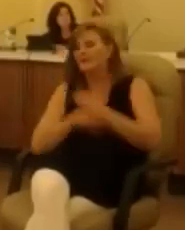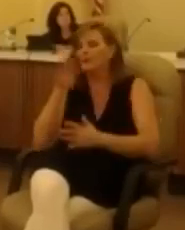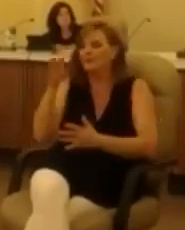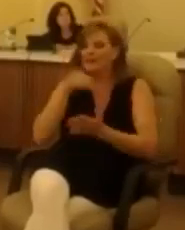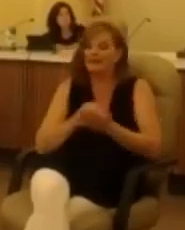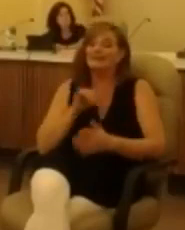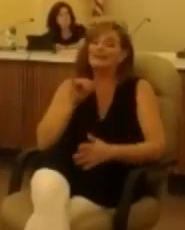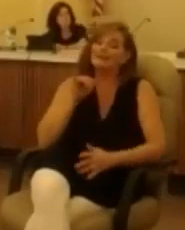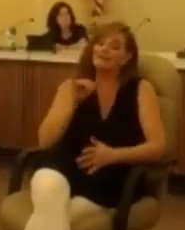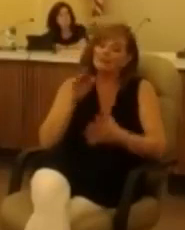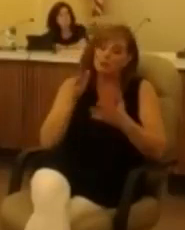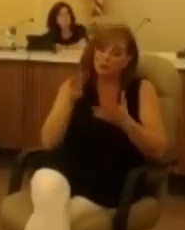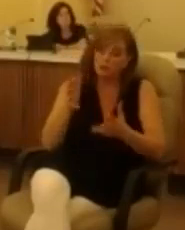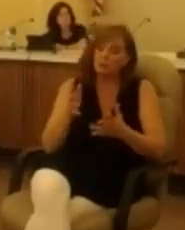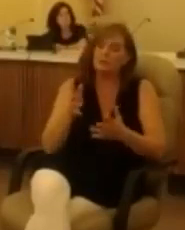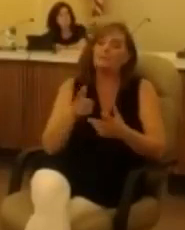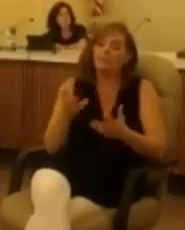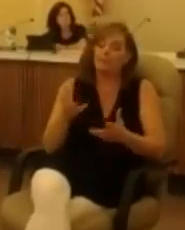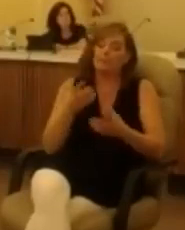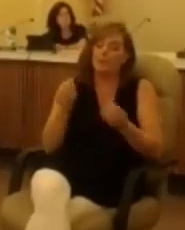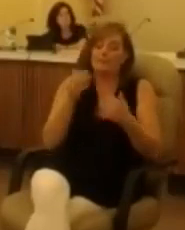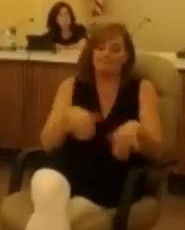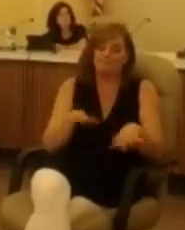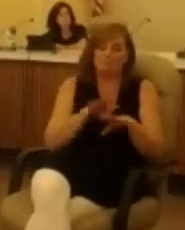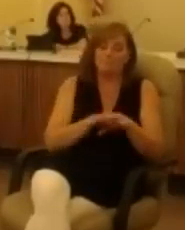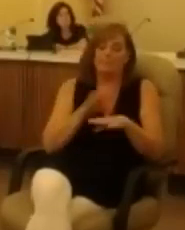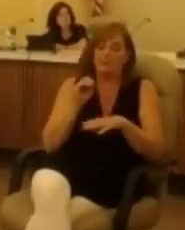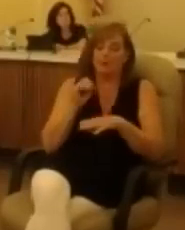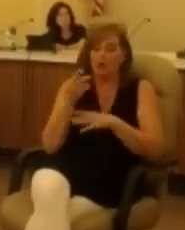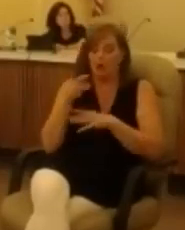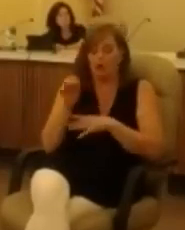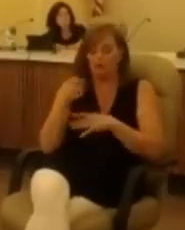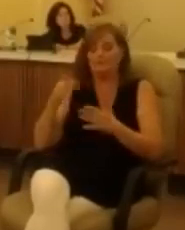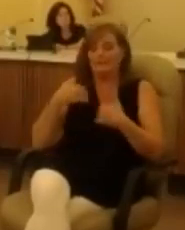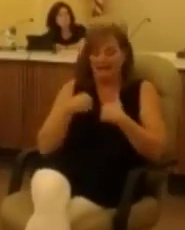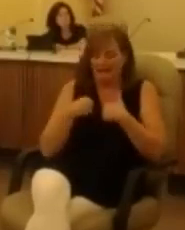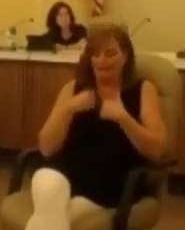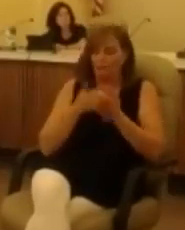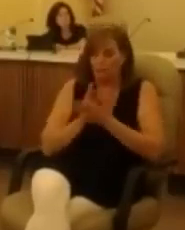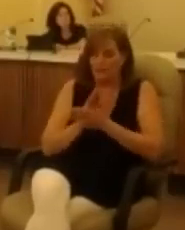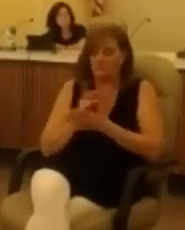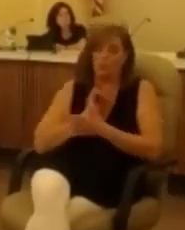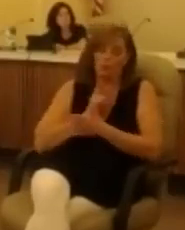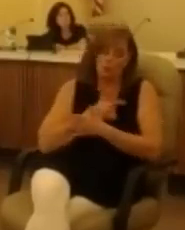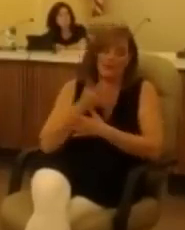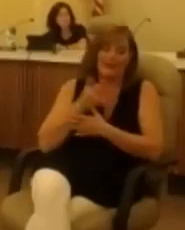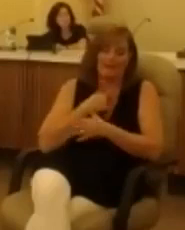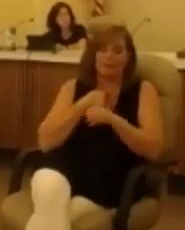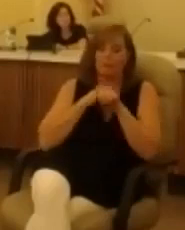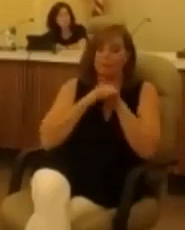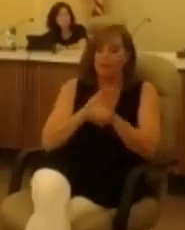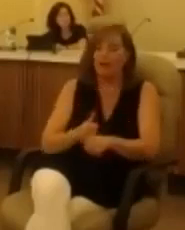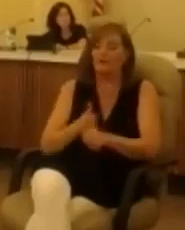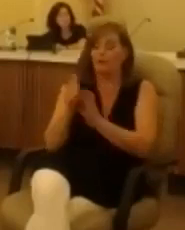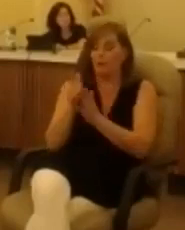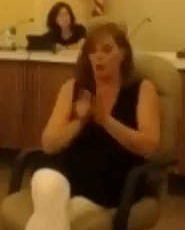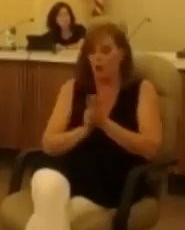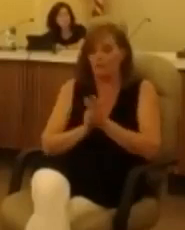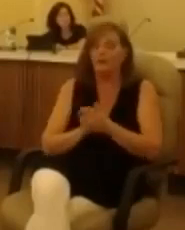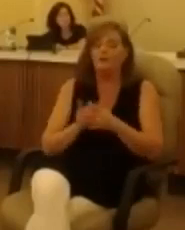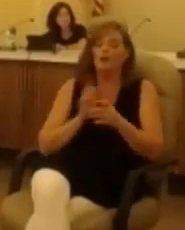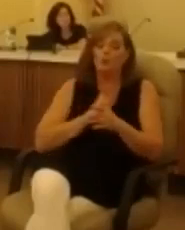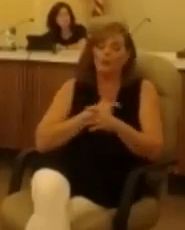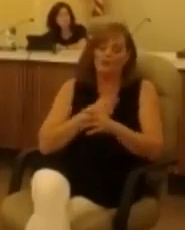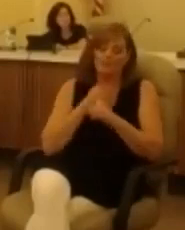was you, Yeah. property owners have rights, and so we have to follow the law. We have to observe all